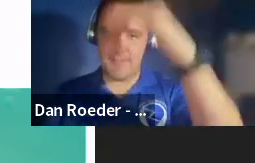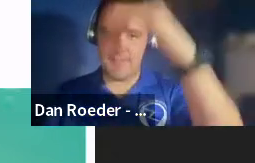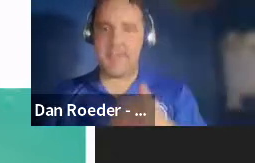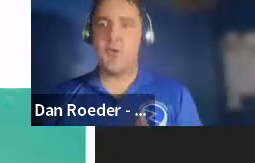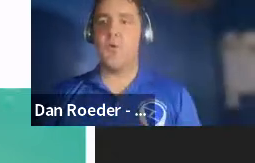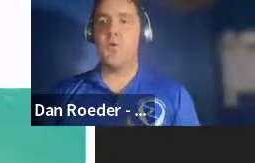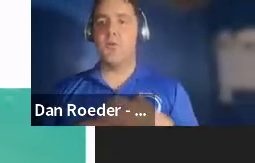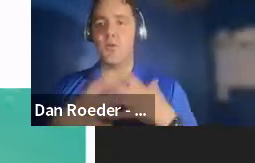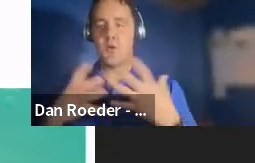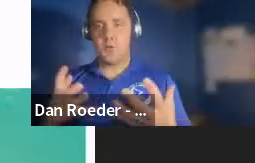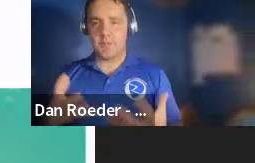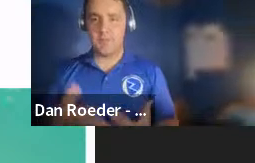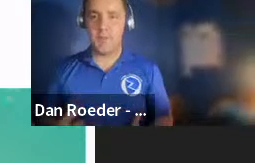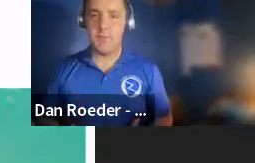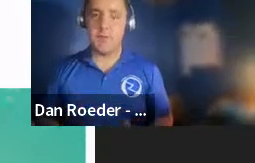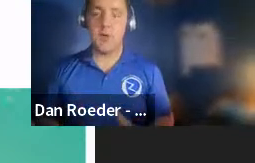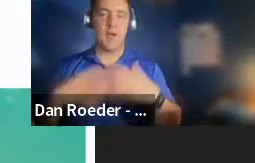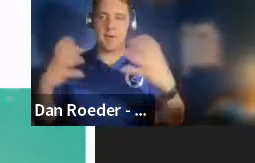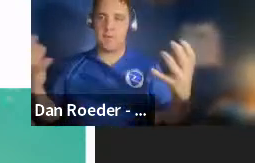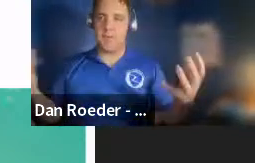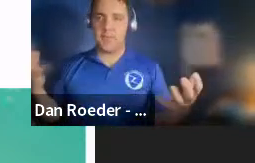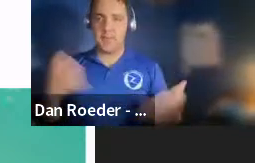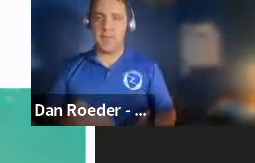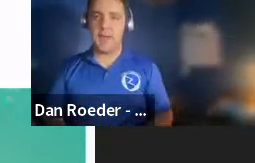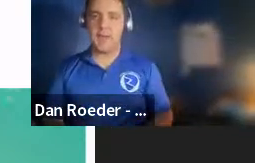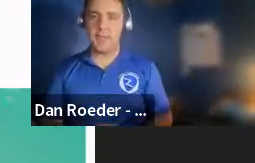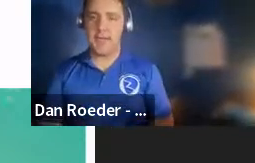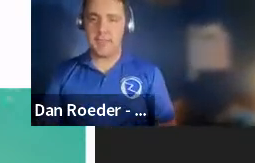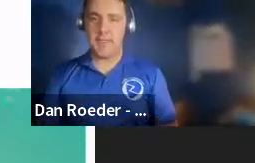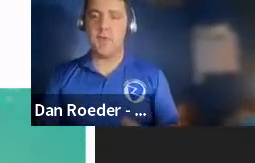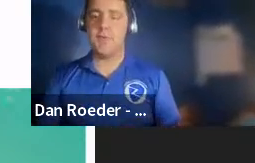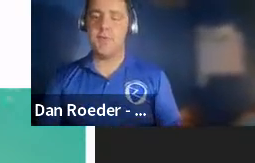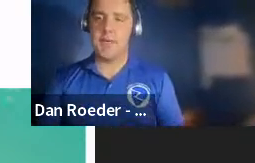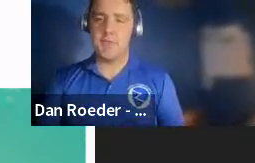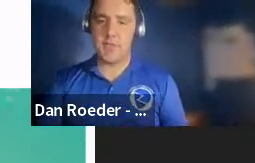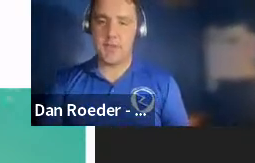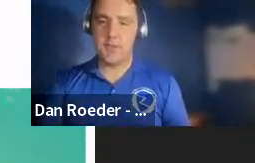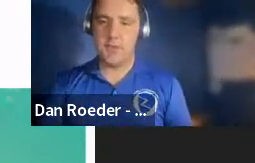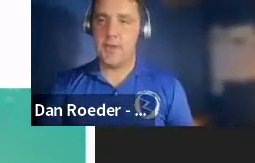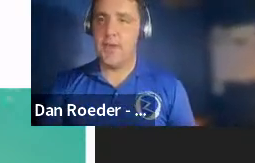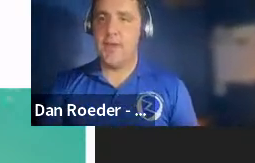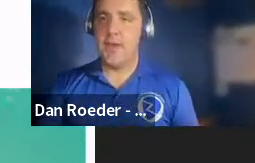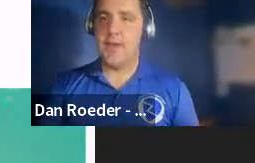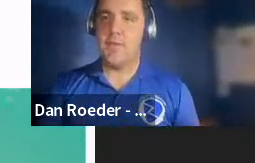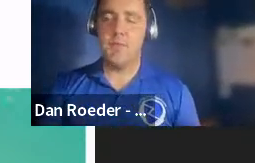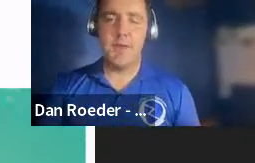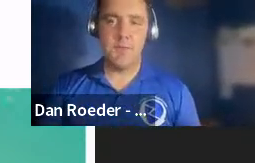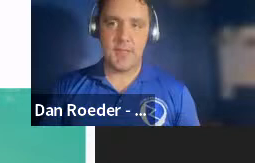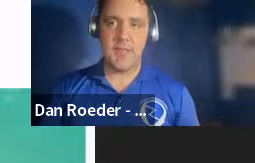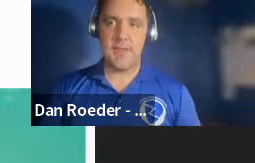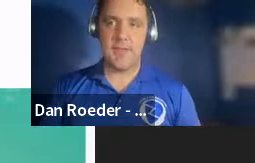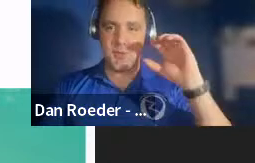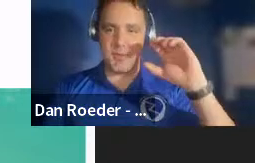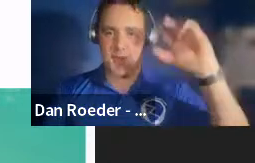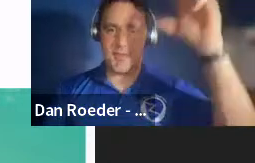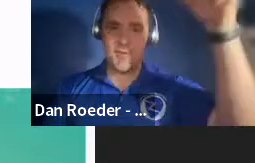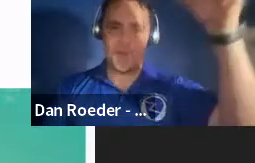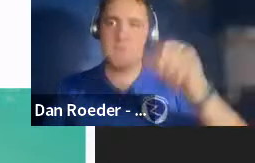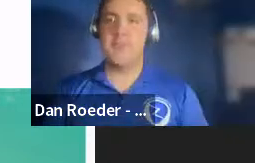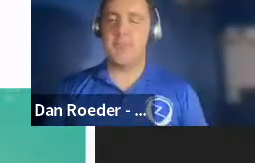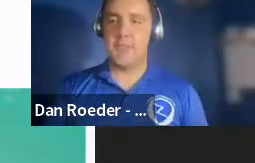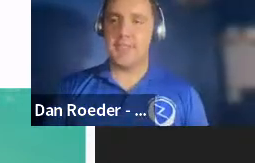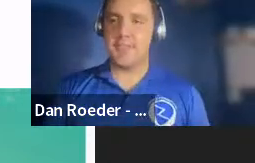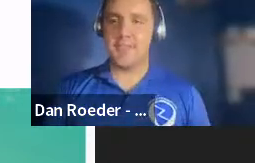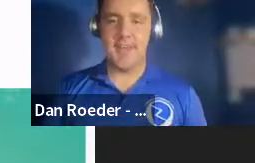there is this whole host of people around a child as they go through their education. But really, they're